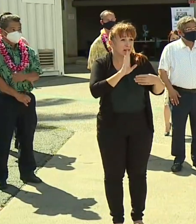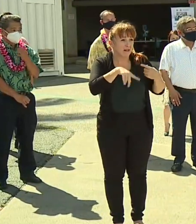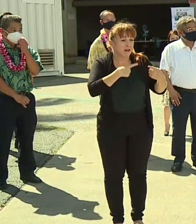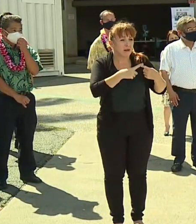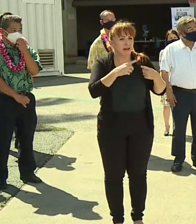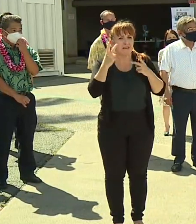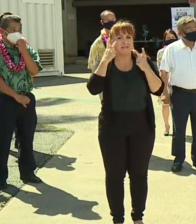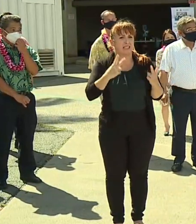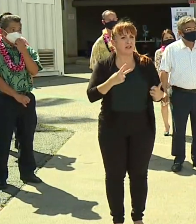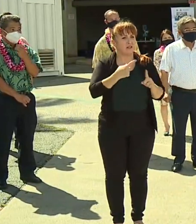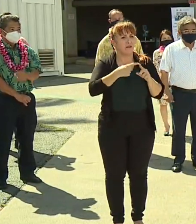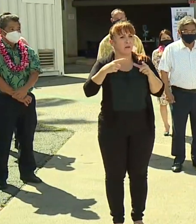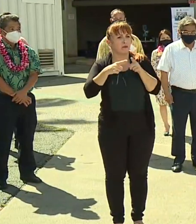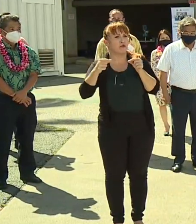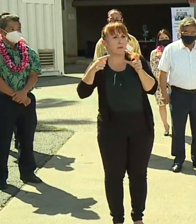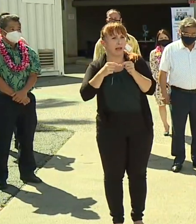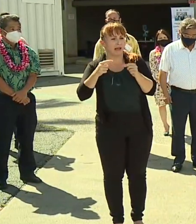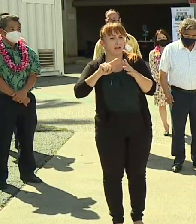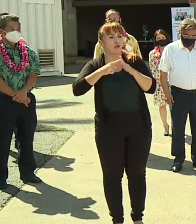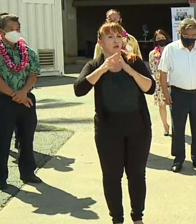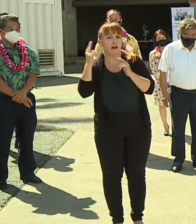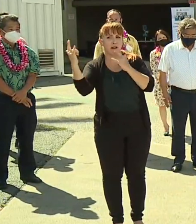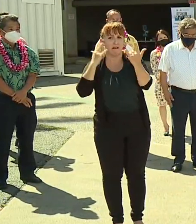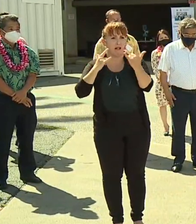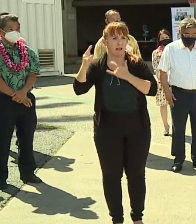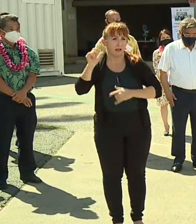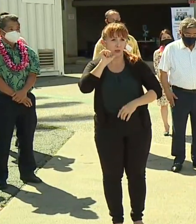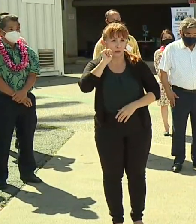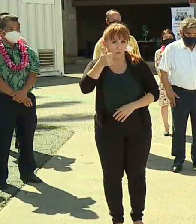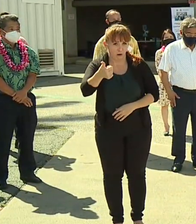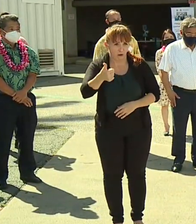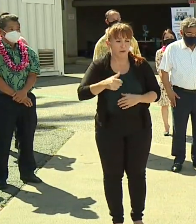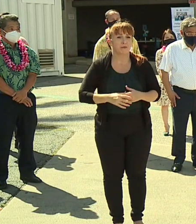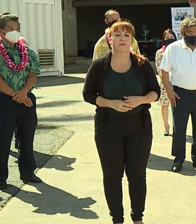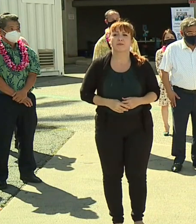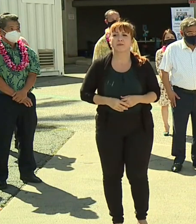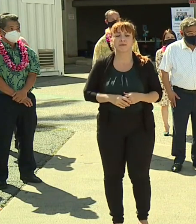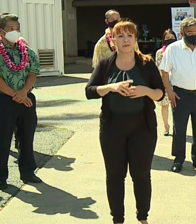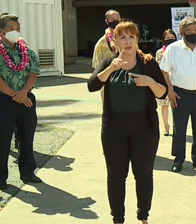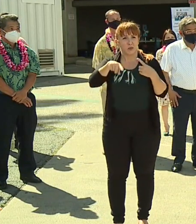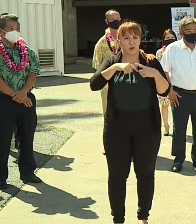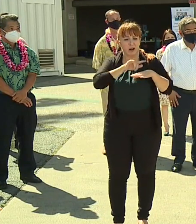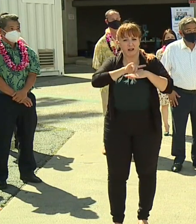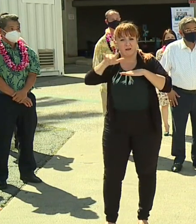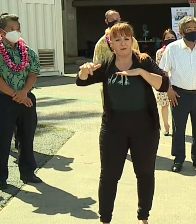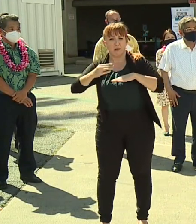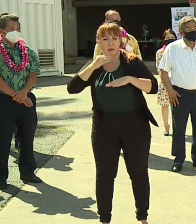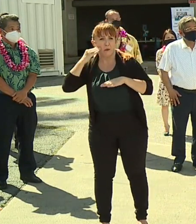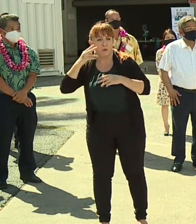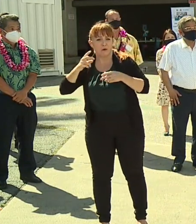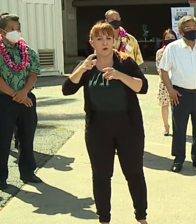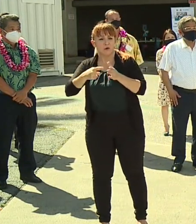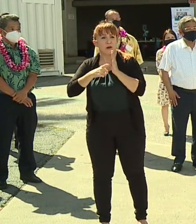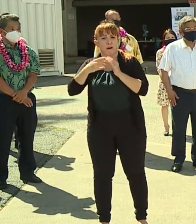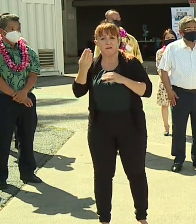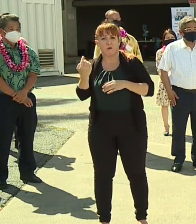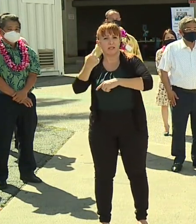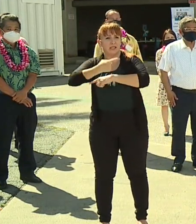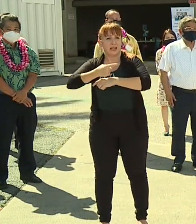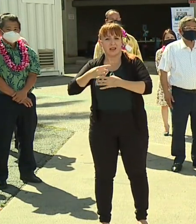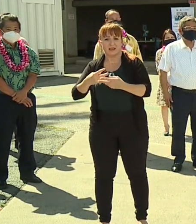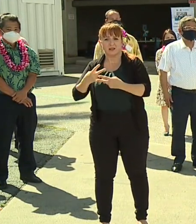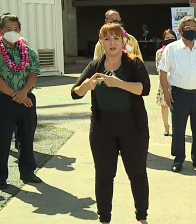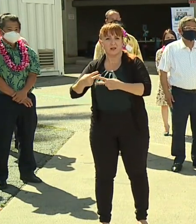visitors coming from Japan, which start tomorrow. And when they go home, they have to quarantine for 14